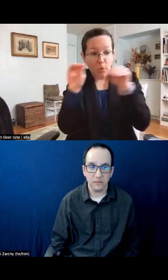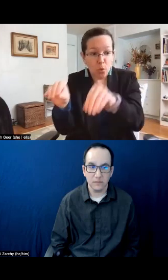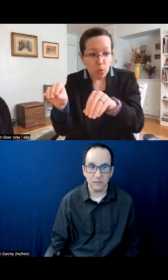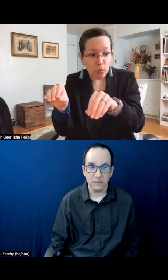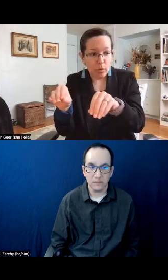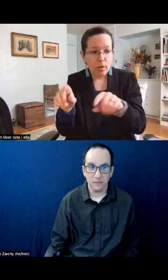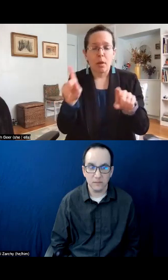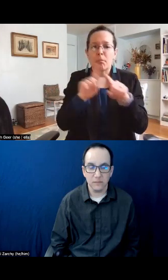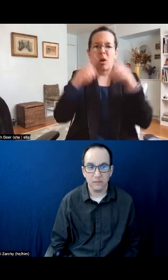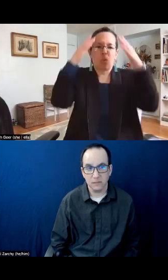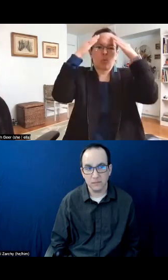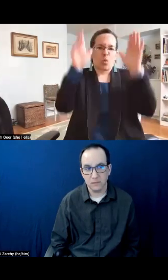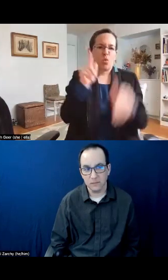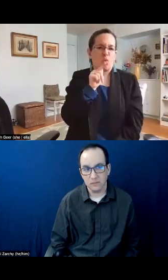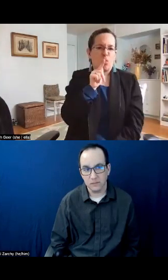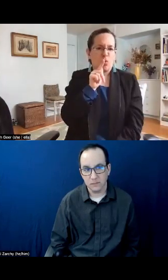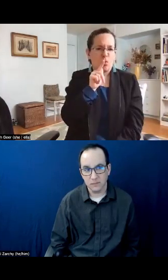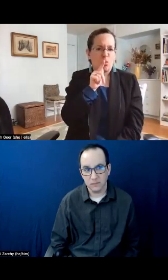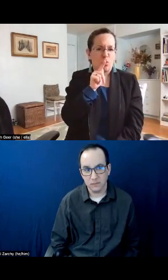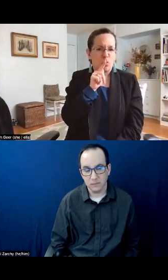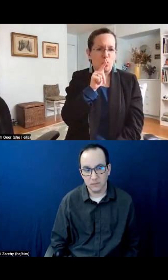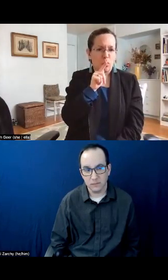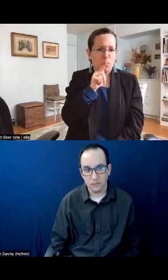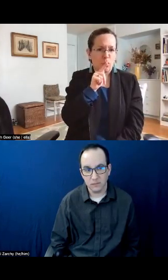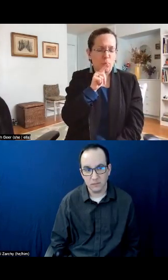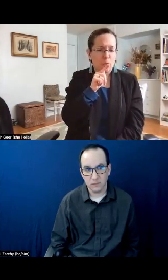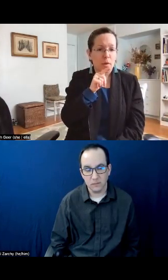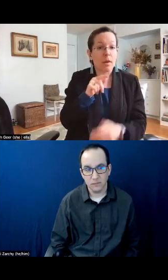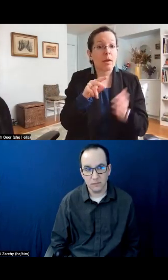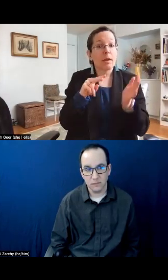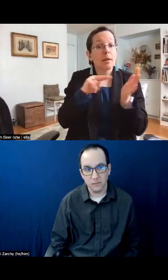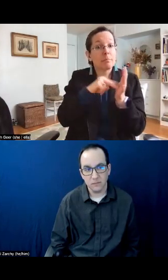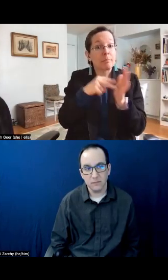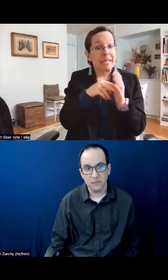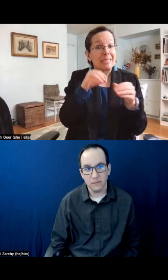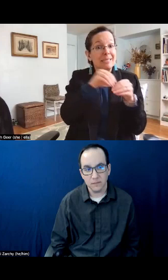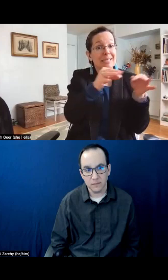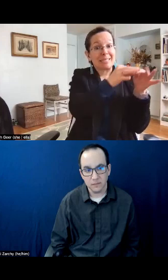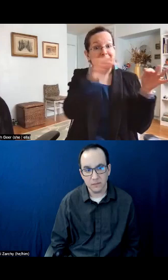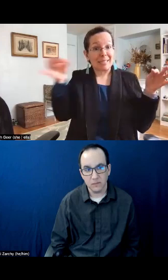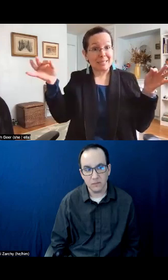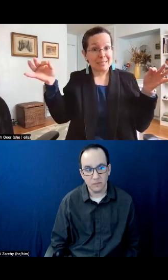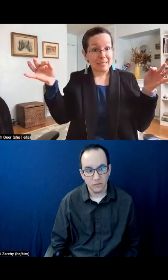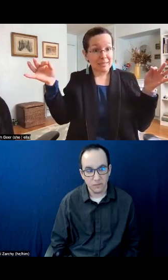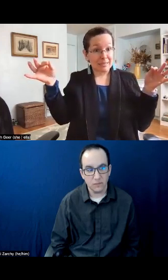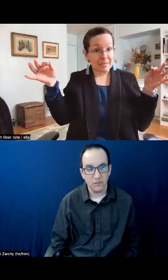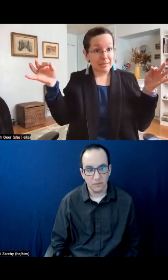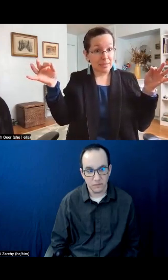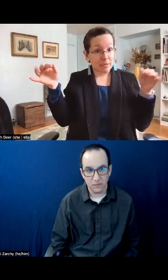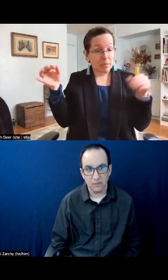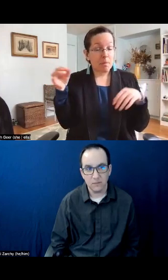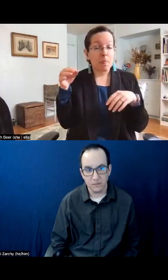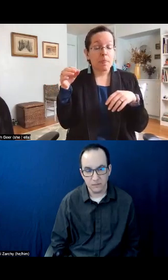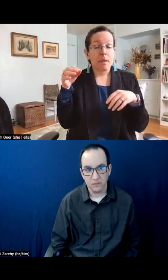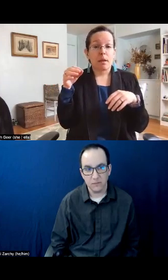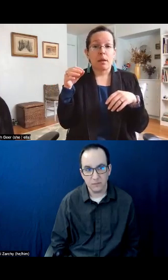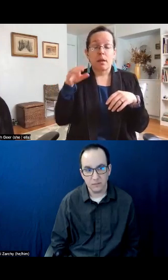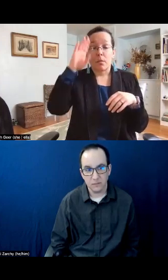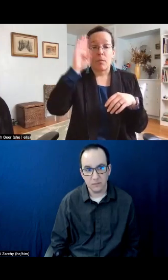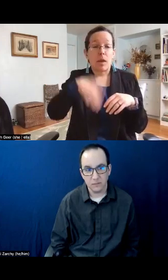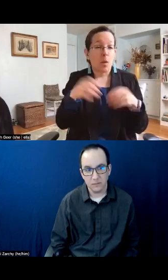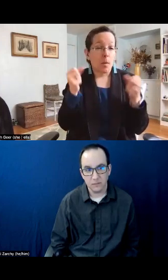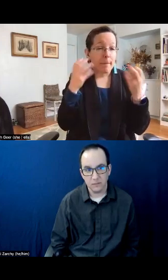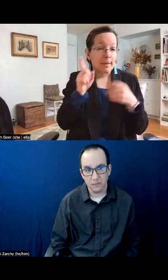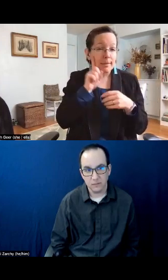happened, where something moved to, but they don't tell us who did the moving and from